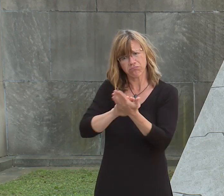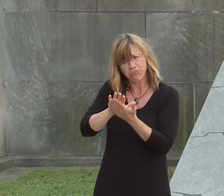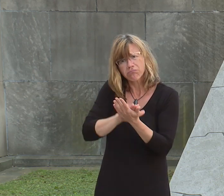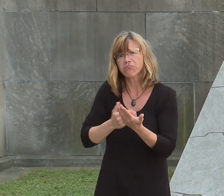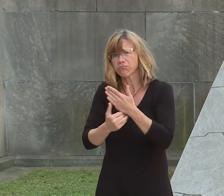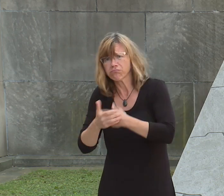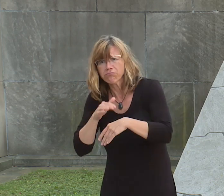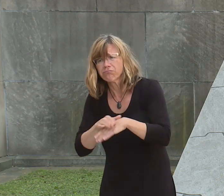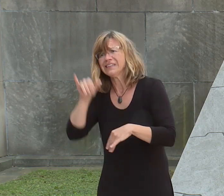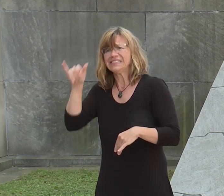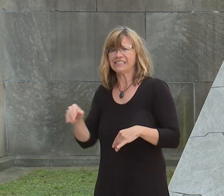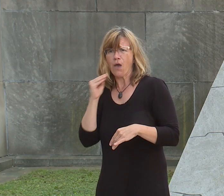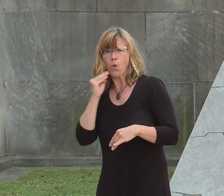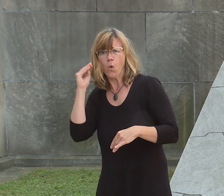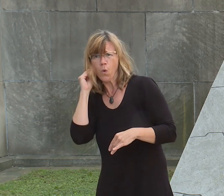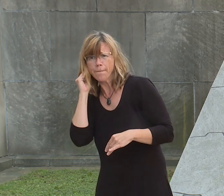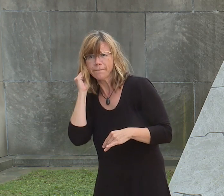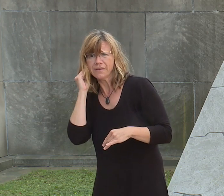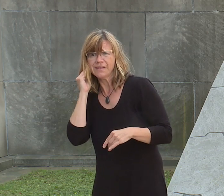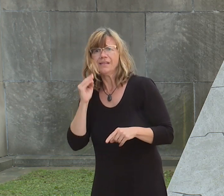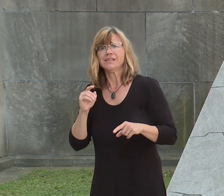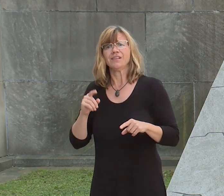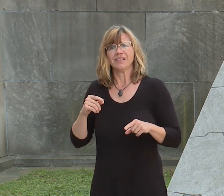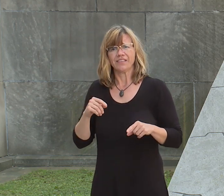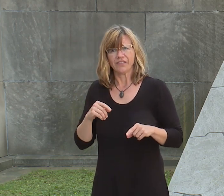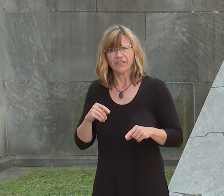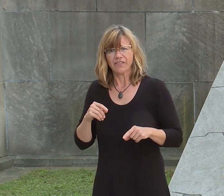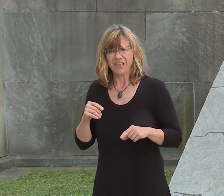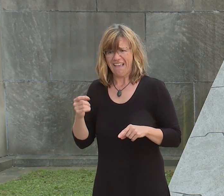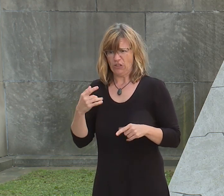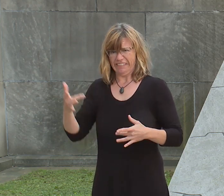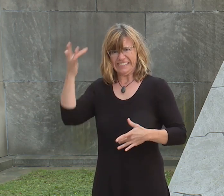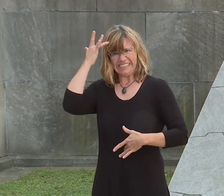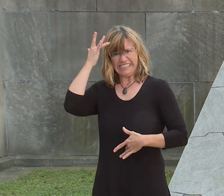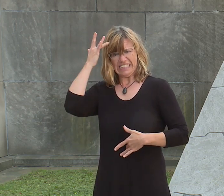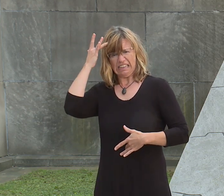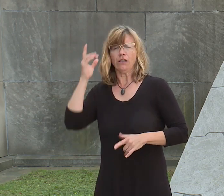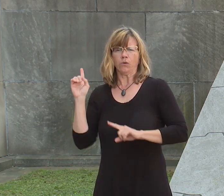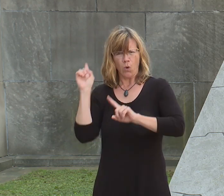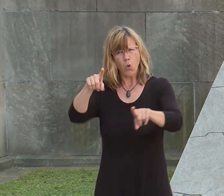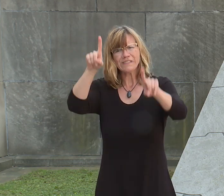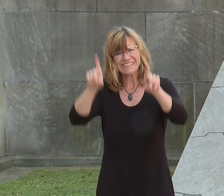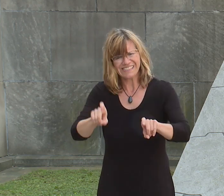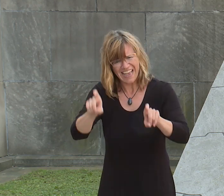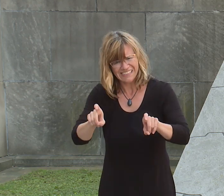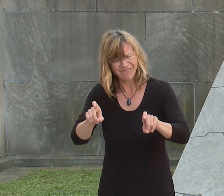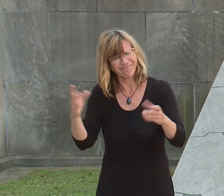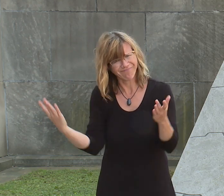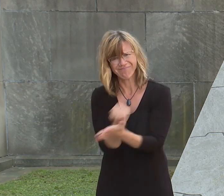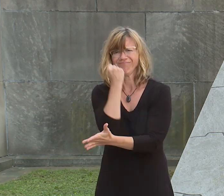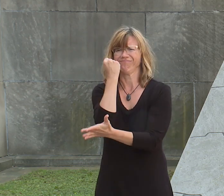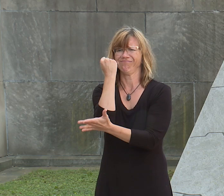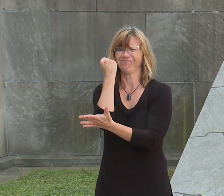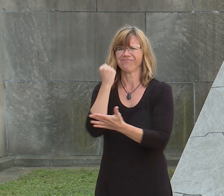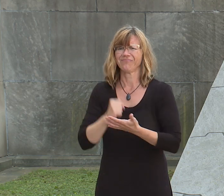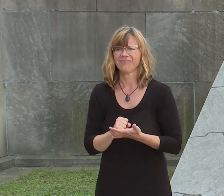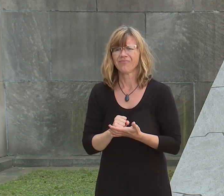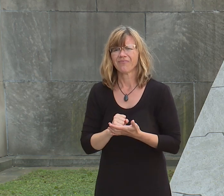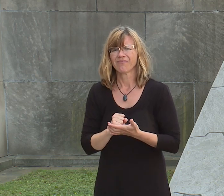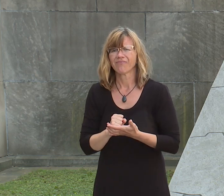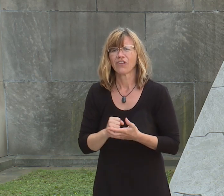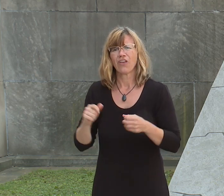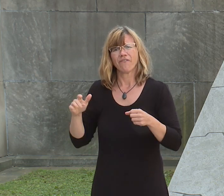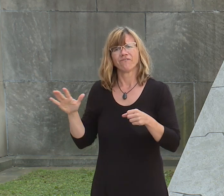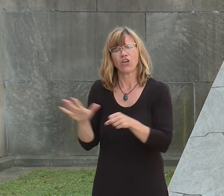home if ill, and getting tested when you're experiencing symptoms of COVID or have a known exposure. Fully vaccinated people can resume